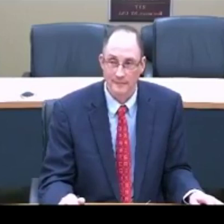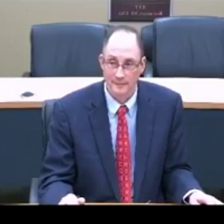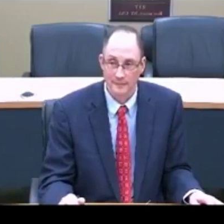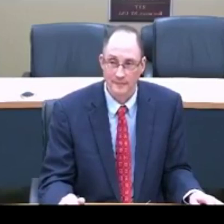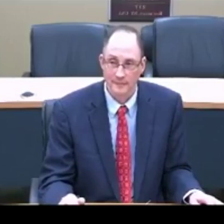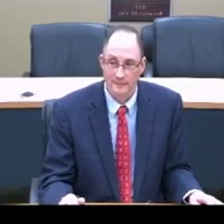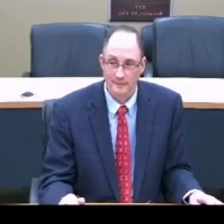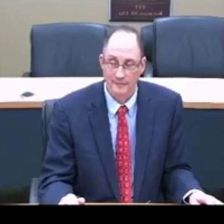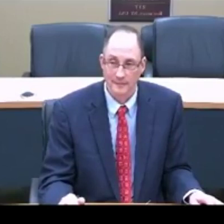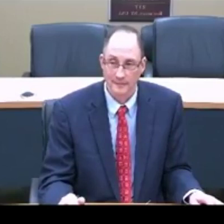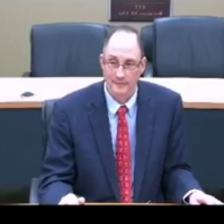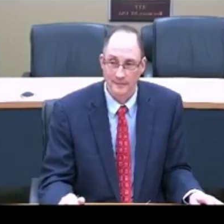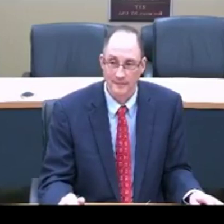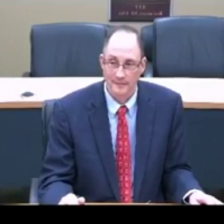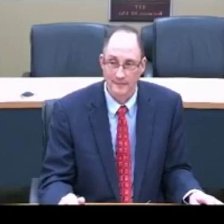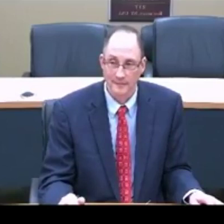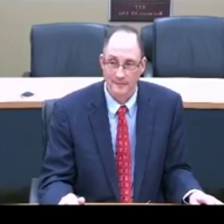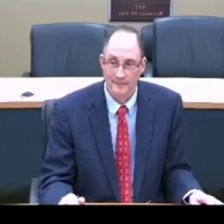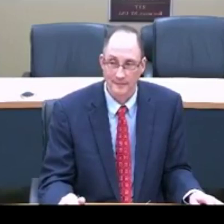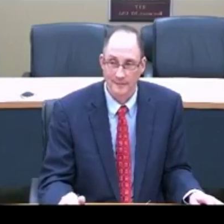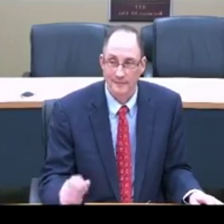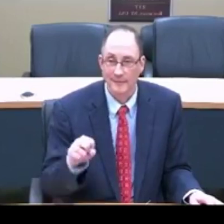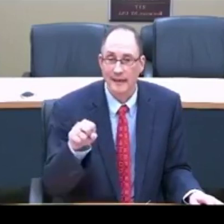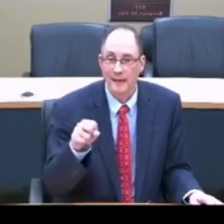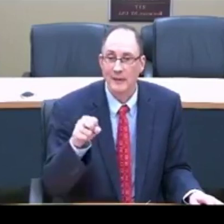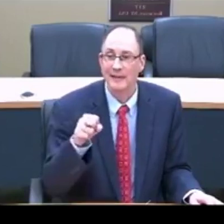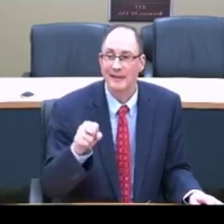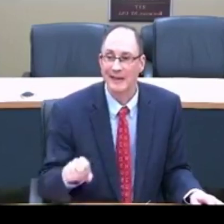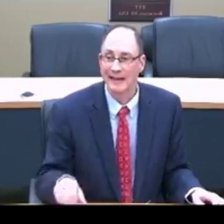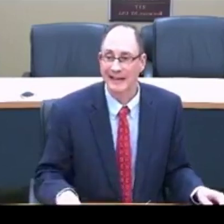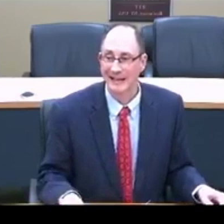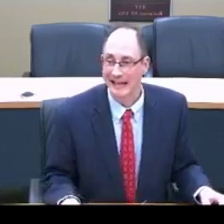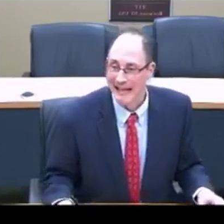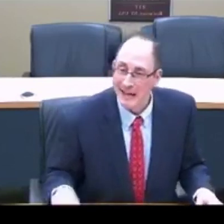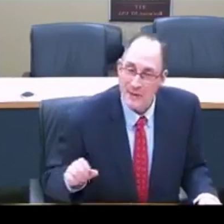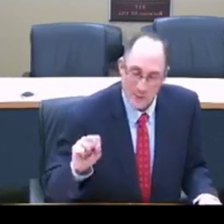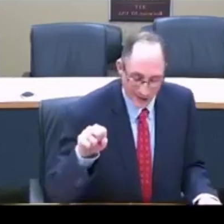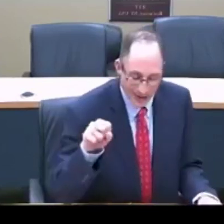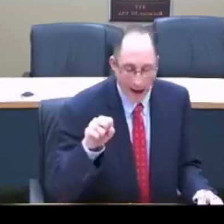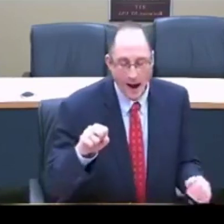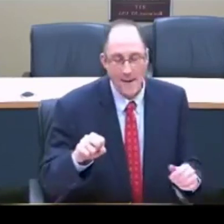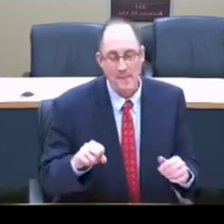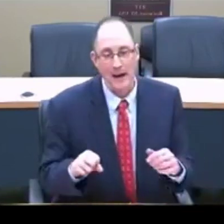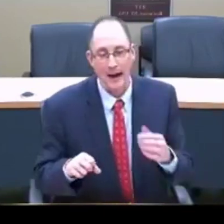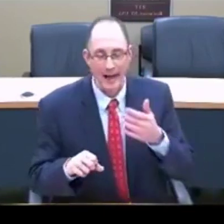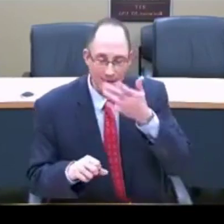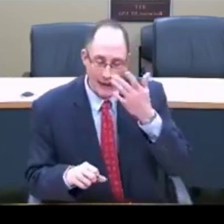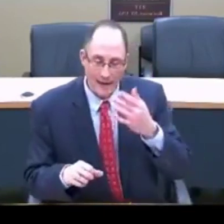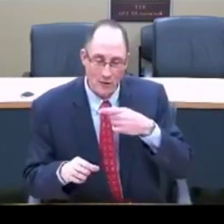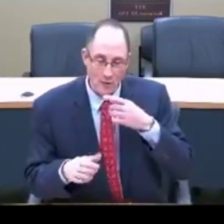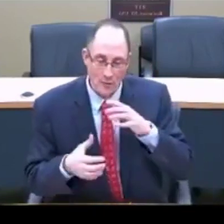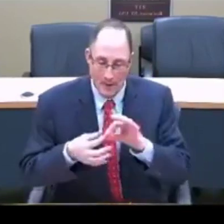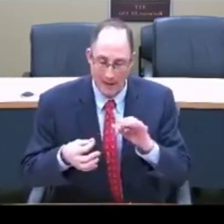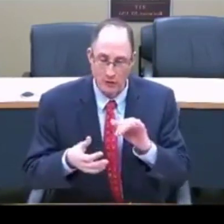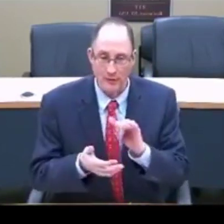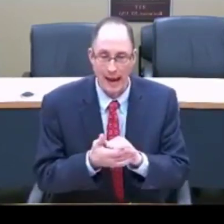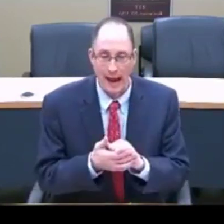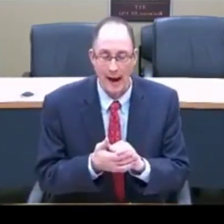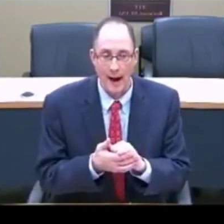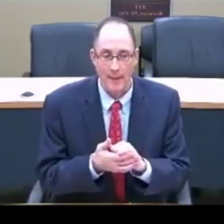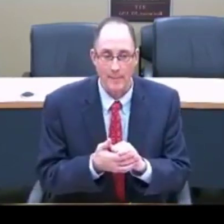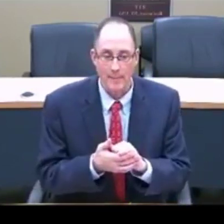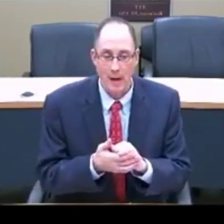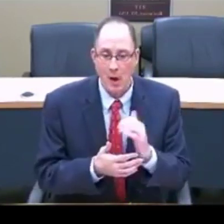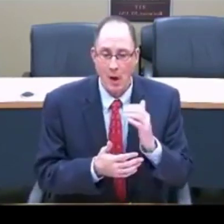national and global conversations. So I'll turn the mic over to you. But yeah, I forgot to mention that